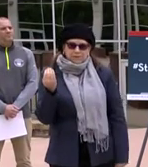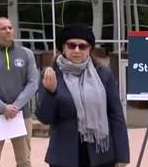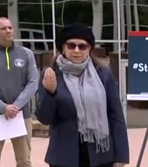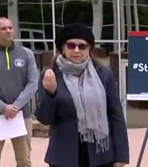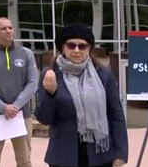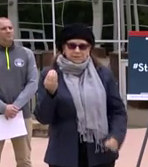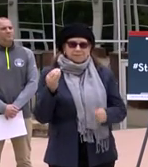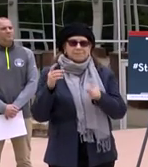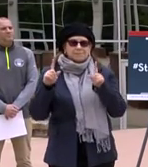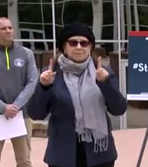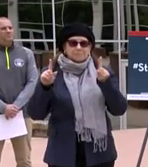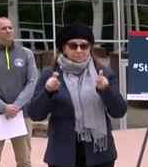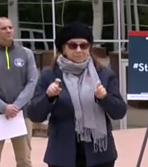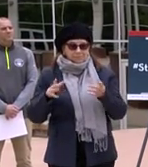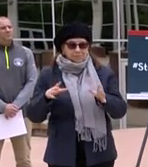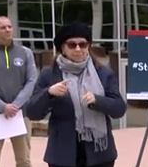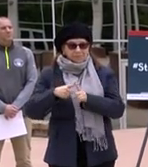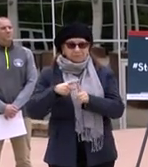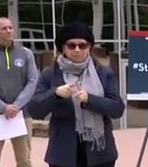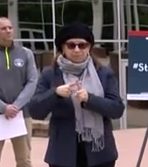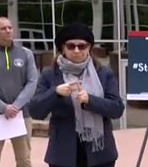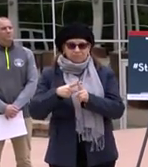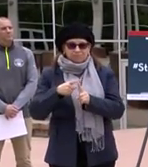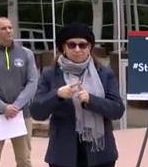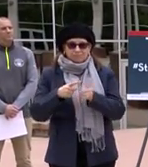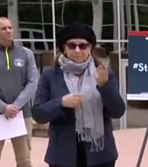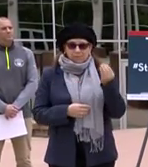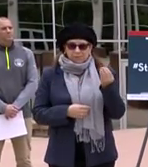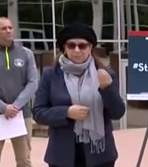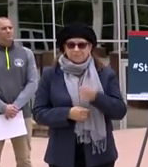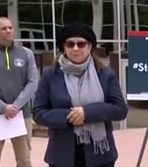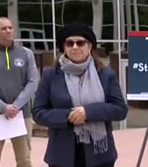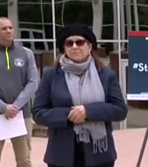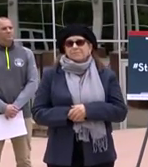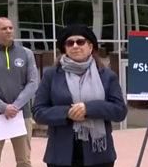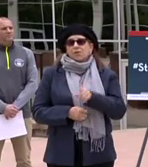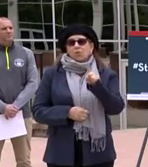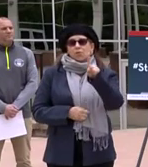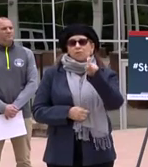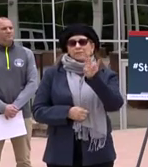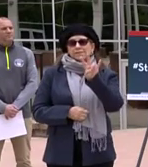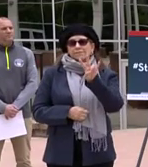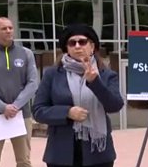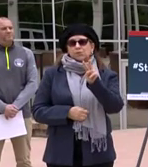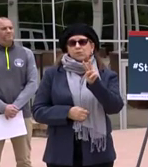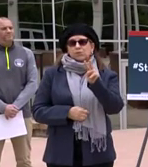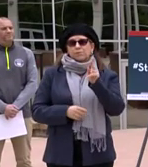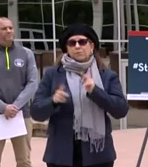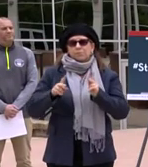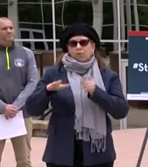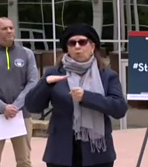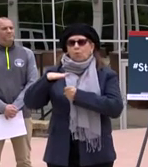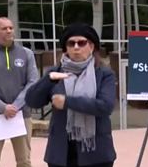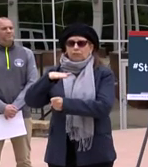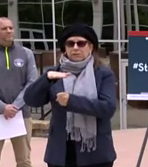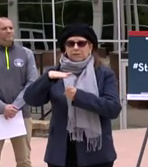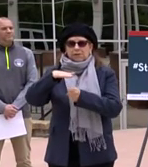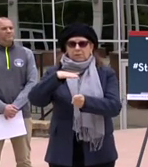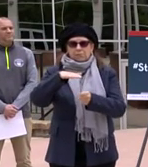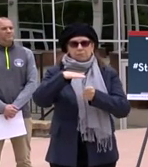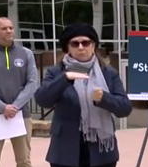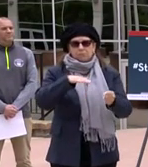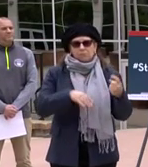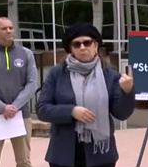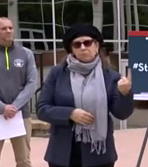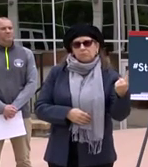for COVID-19, and there's 172 individuals who are out for quarantine. For MPD, there are 6 individuals